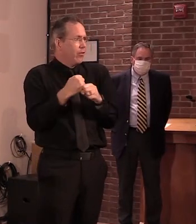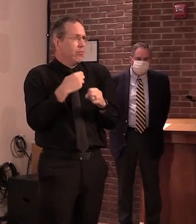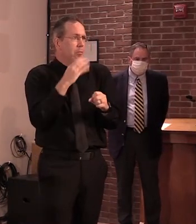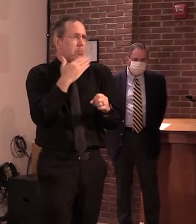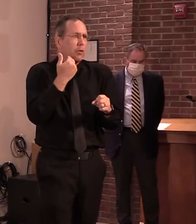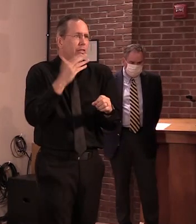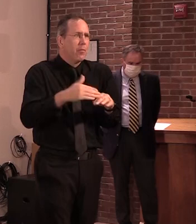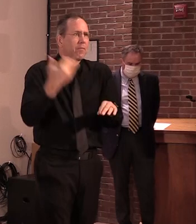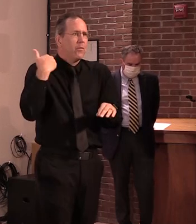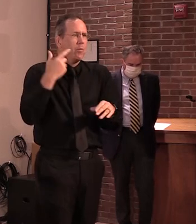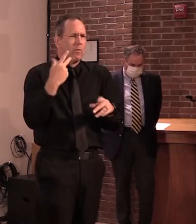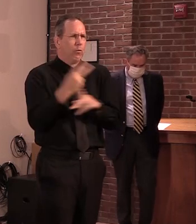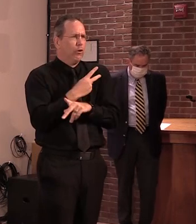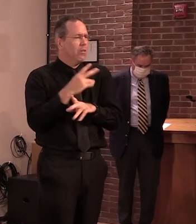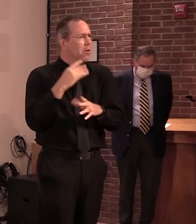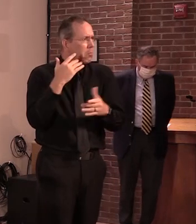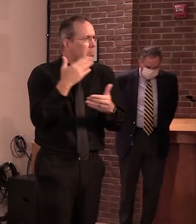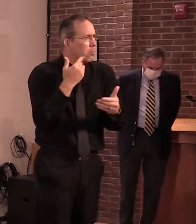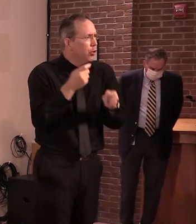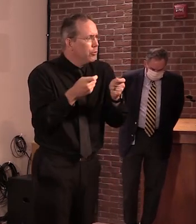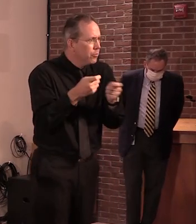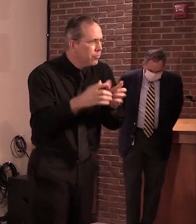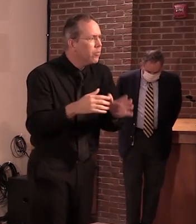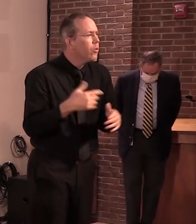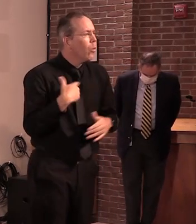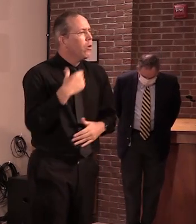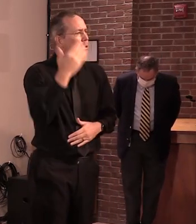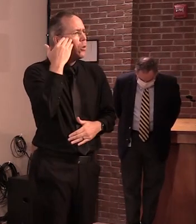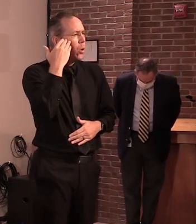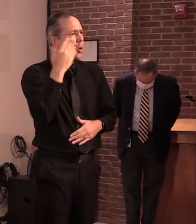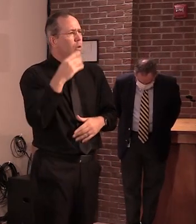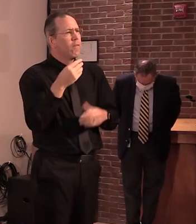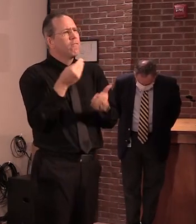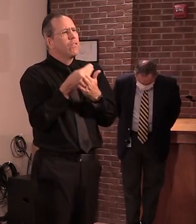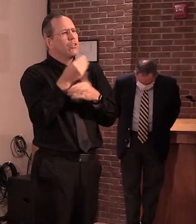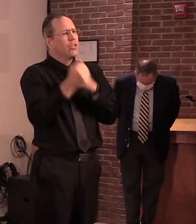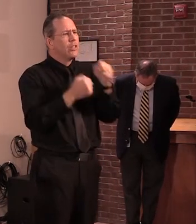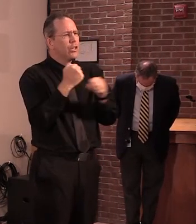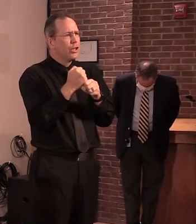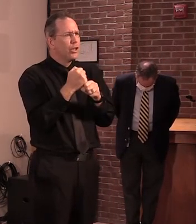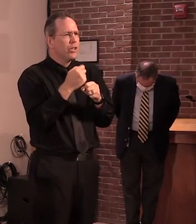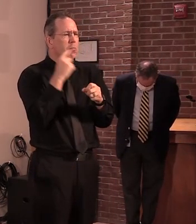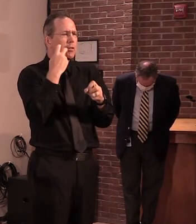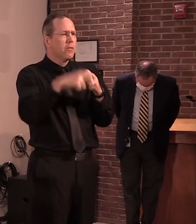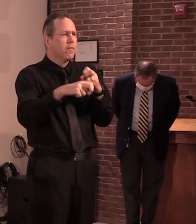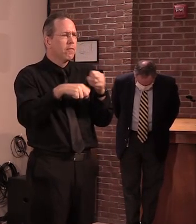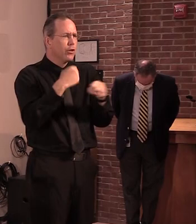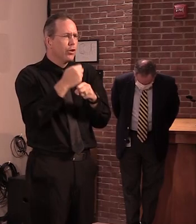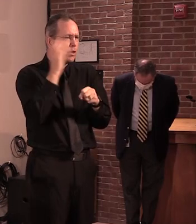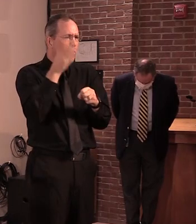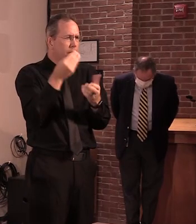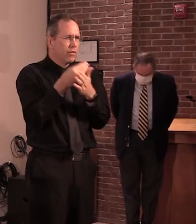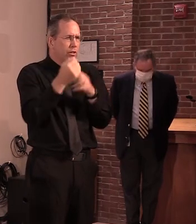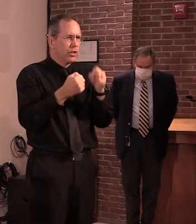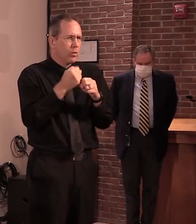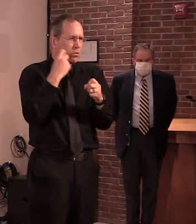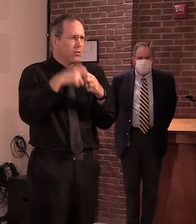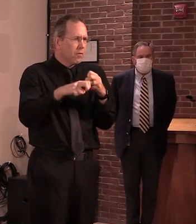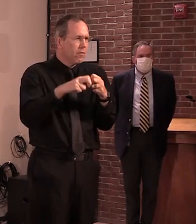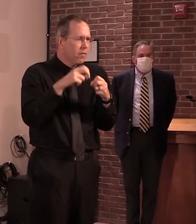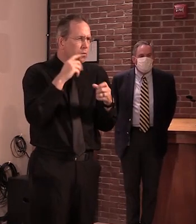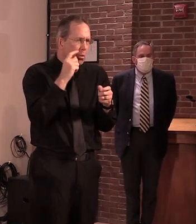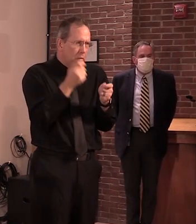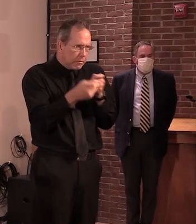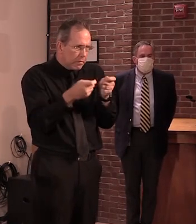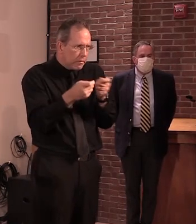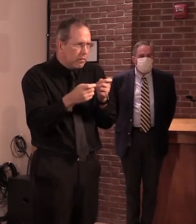know it's going to be a tough fiscal year 21, but we're also showing that we can take some steps